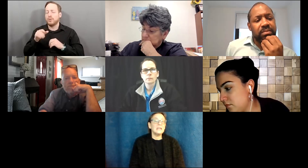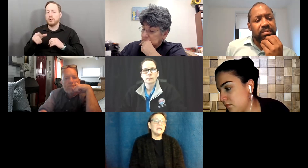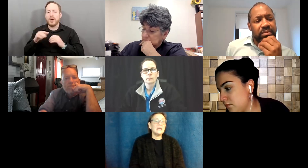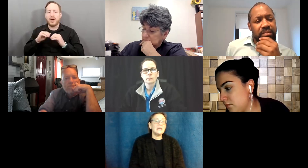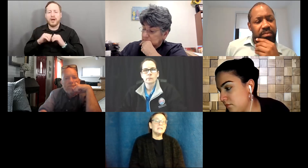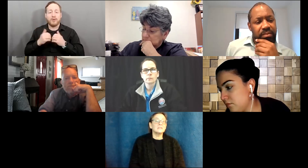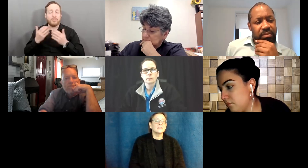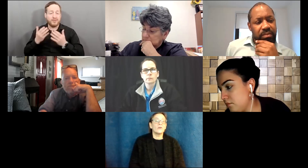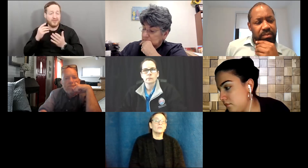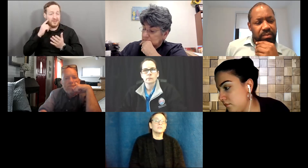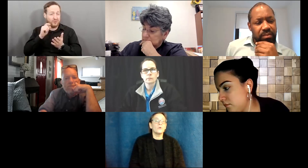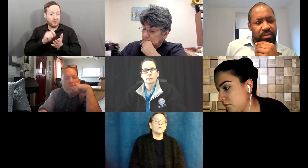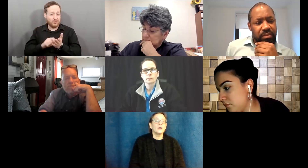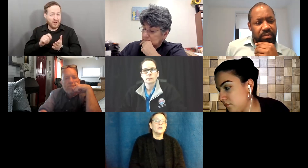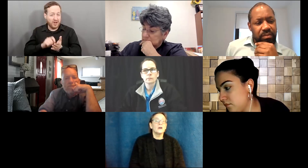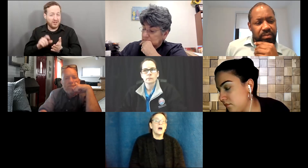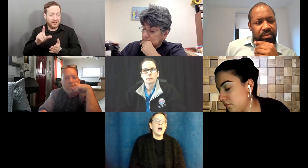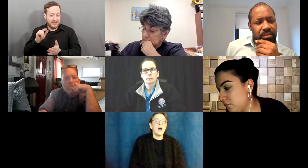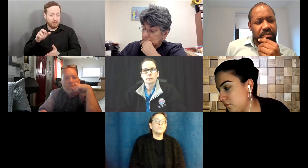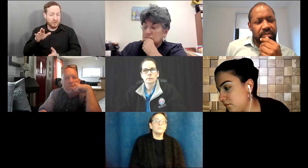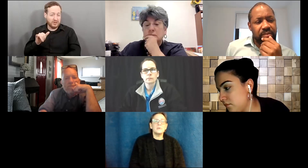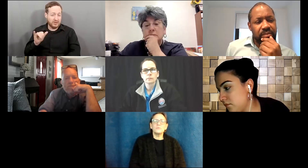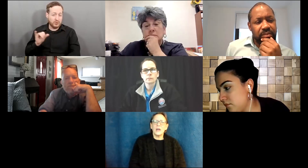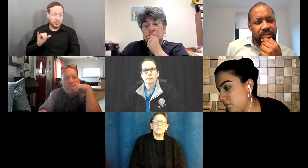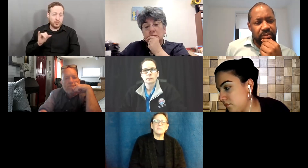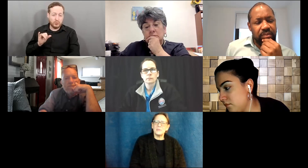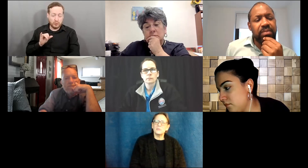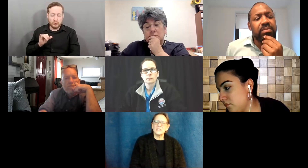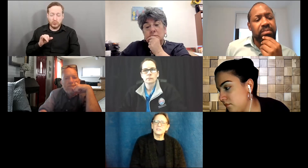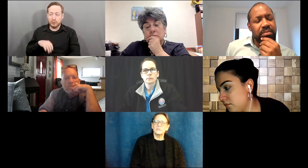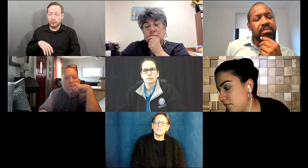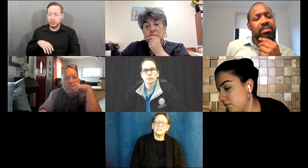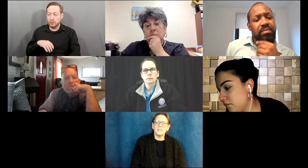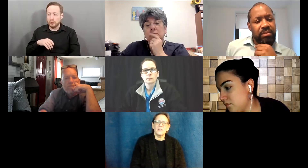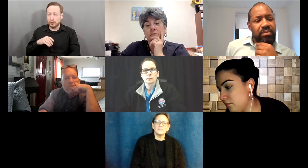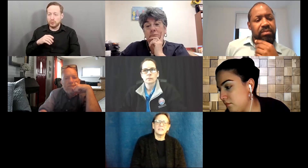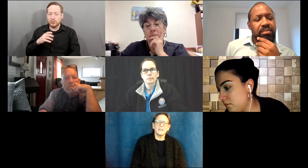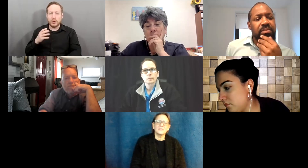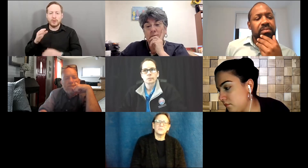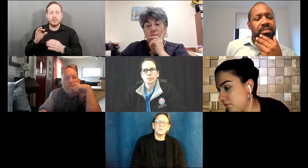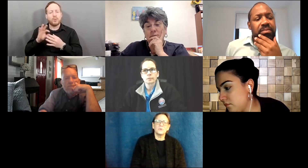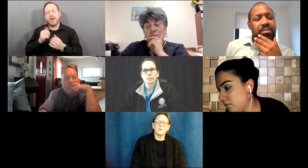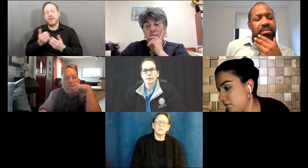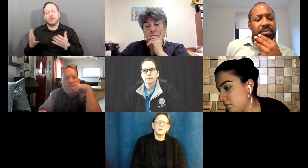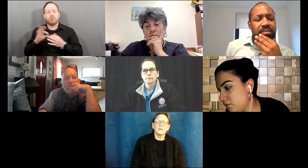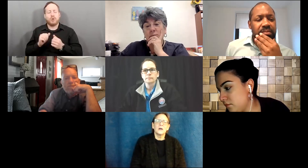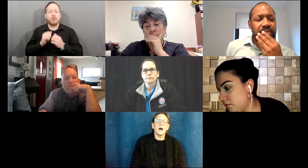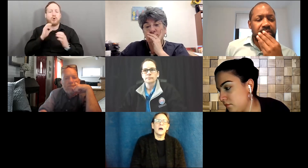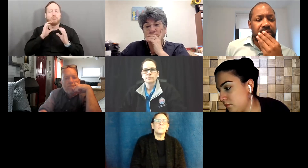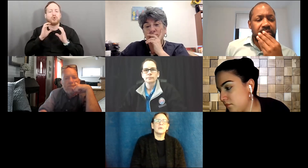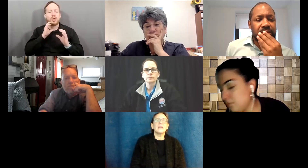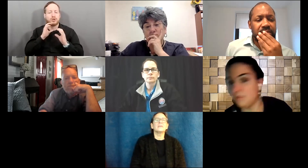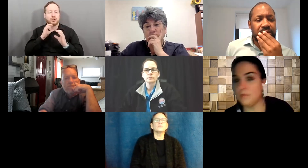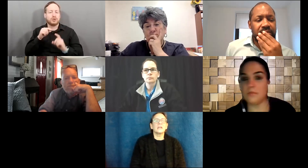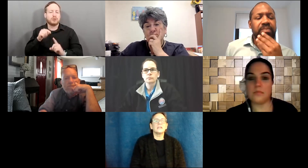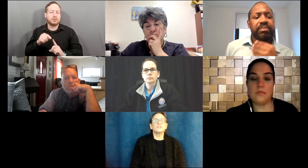their needs, and also how maybe writing, maybe there was a literacy involved, I think too.